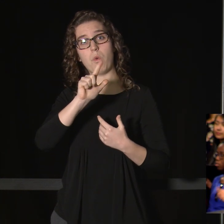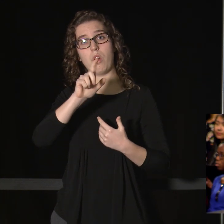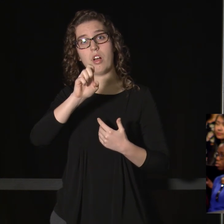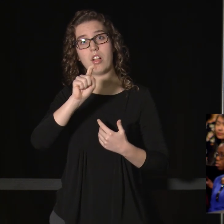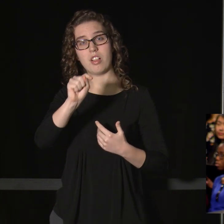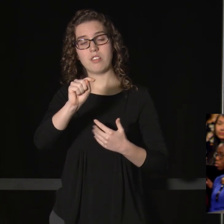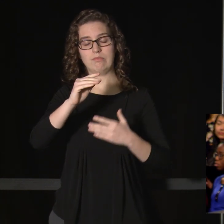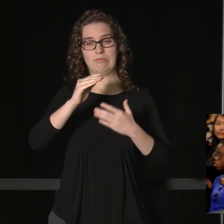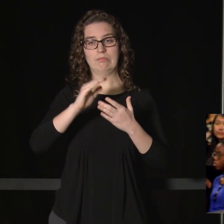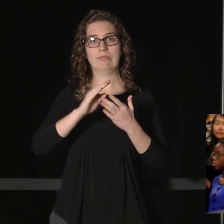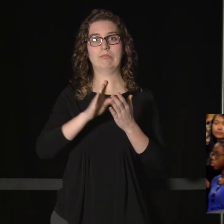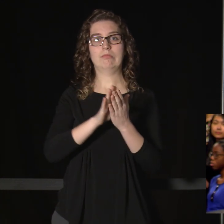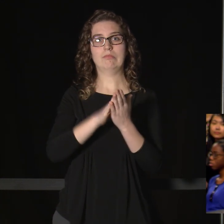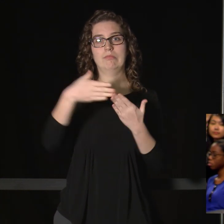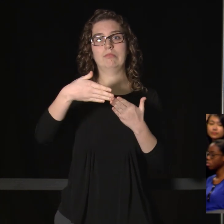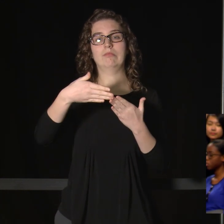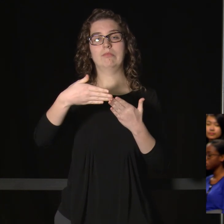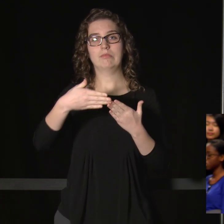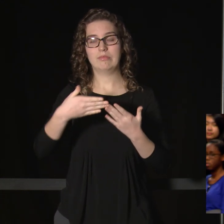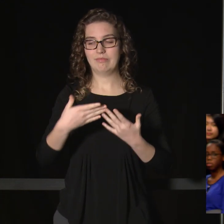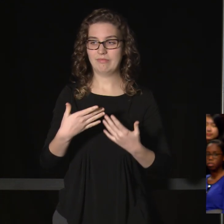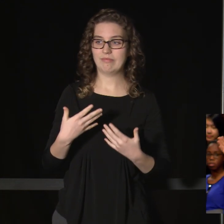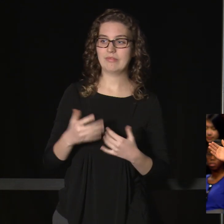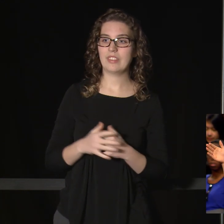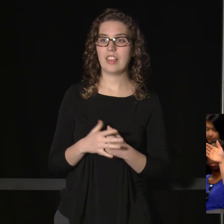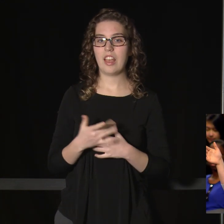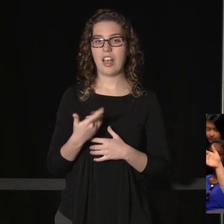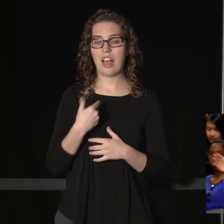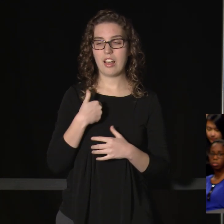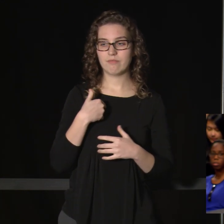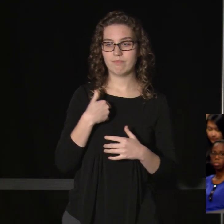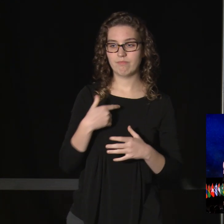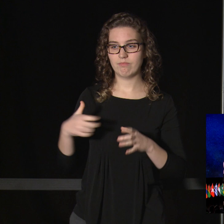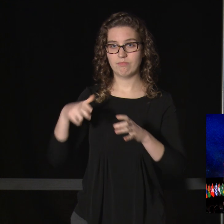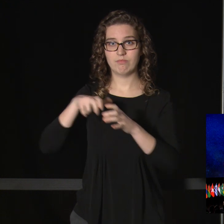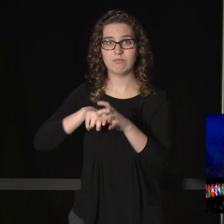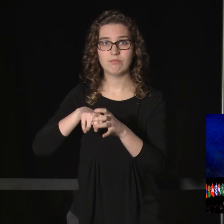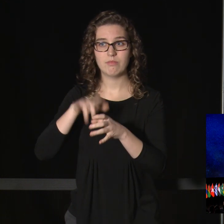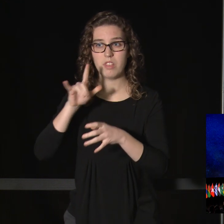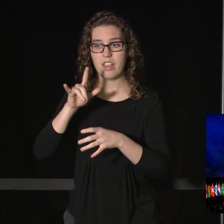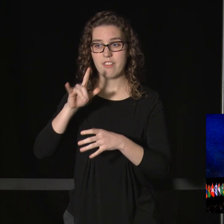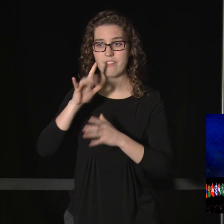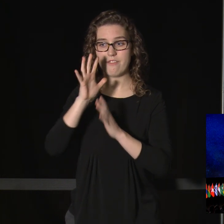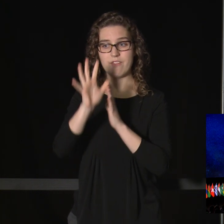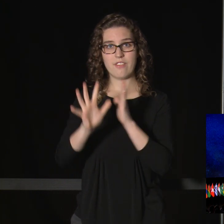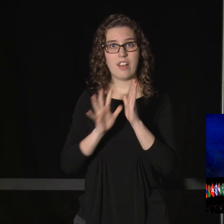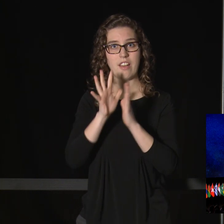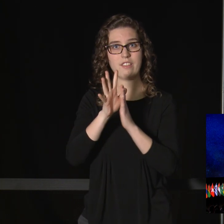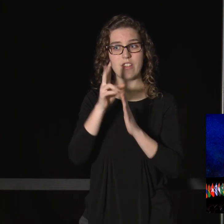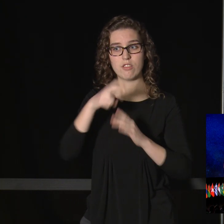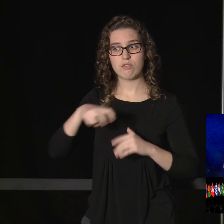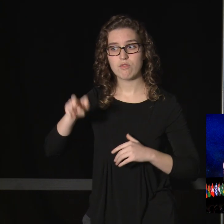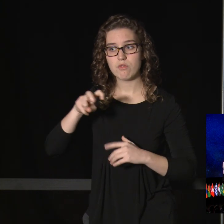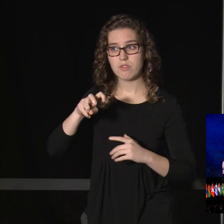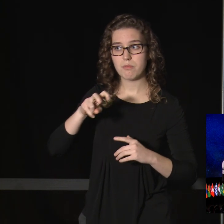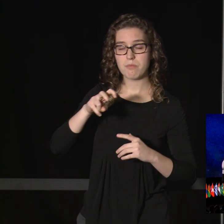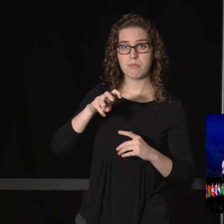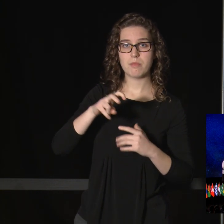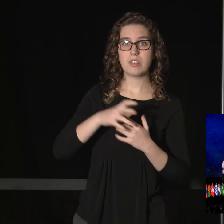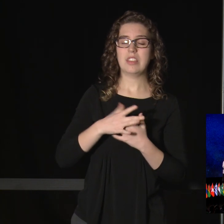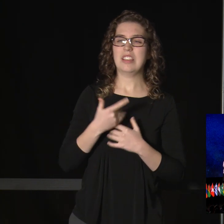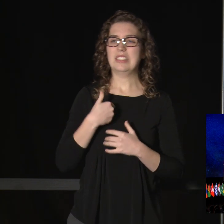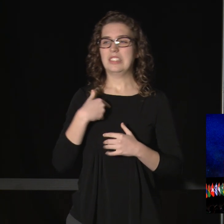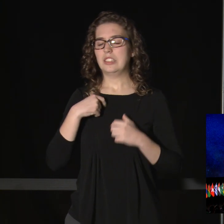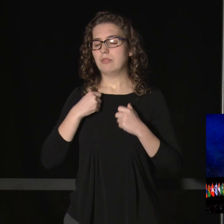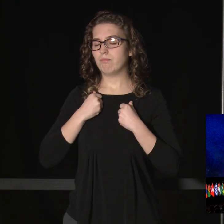luggage. But that evening when I boarded my plane for a 5-hour trip home by myself, I was tired, exhausted, a little bit cranky.